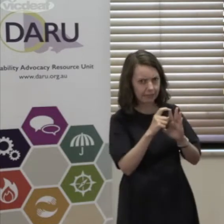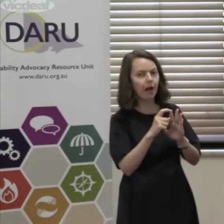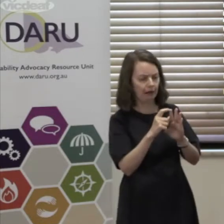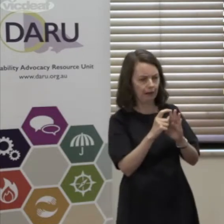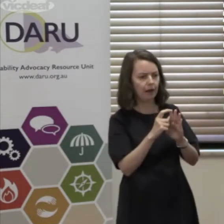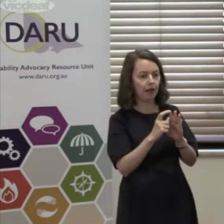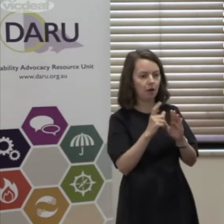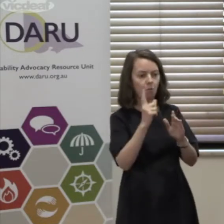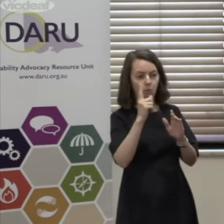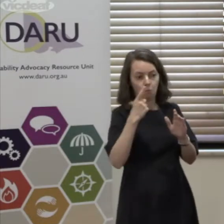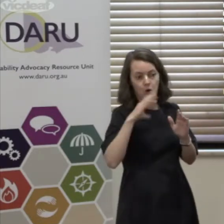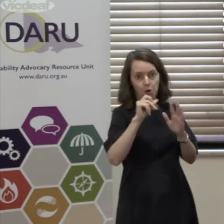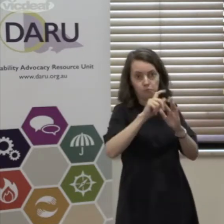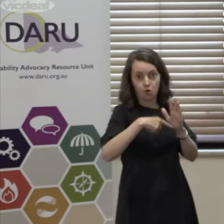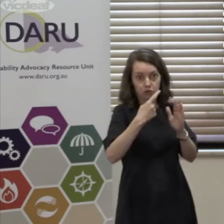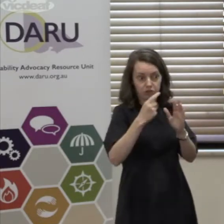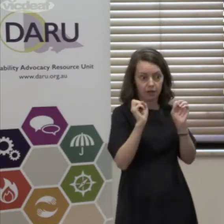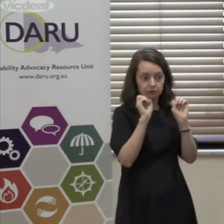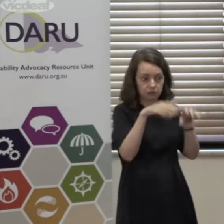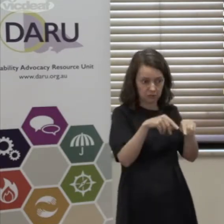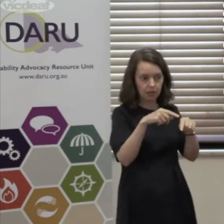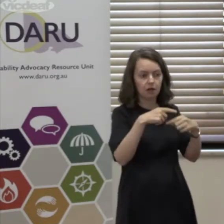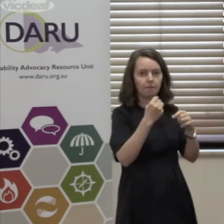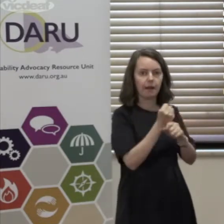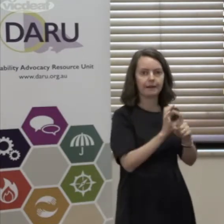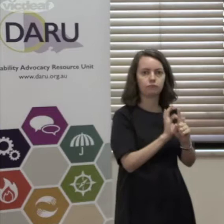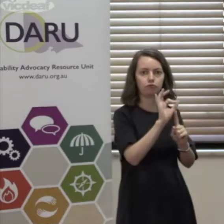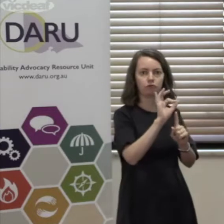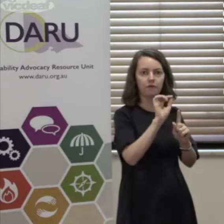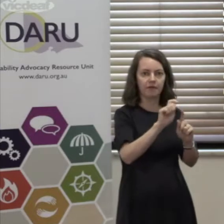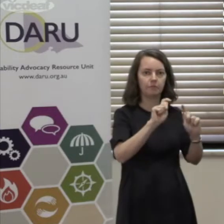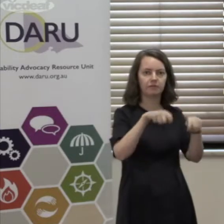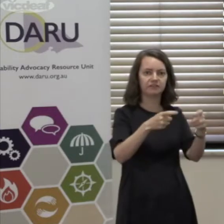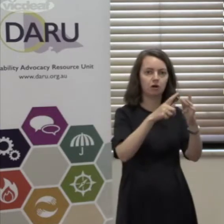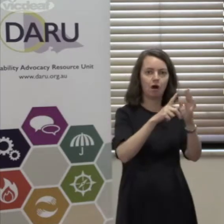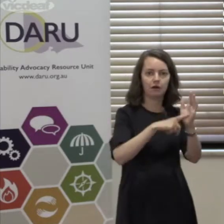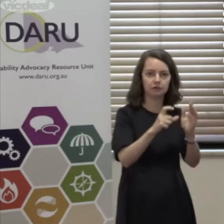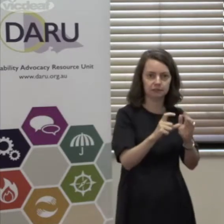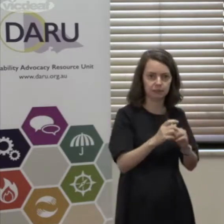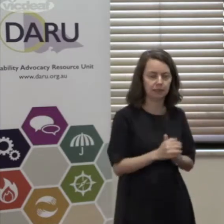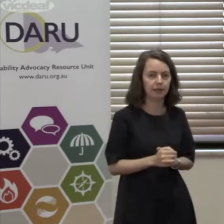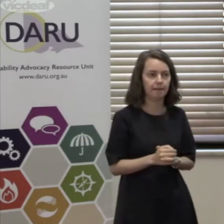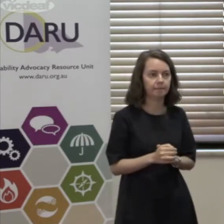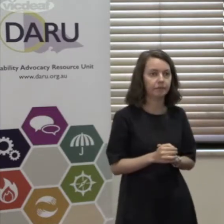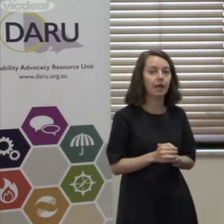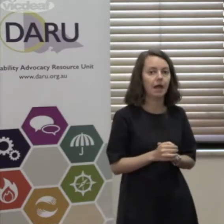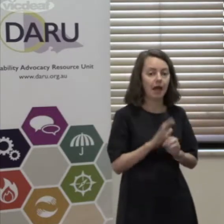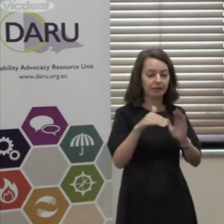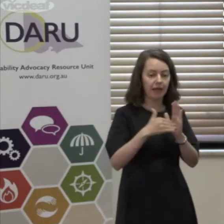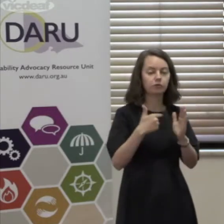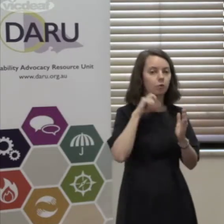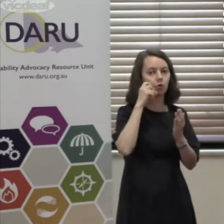collective projects throughout 2007 and early 2008, and we naturally will provide reports back to the NDIA.